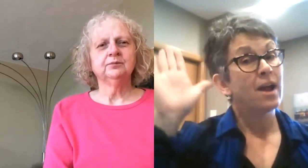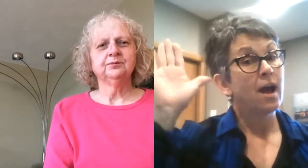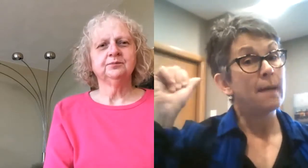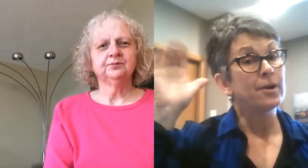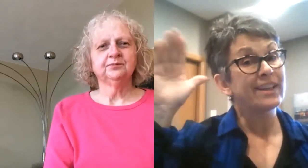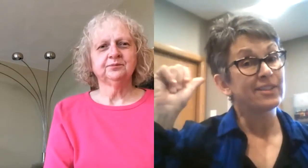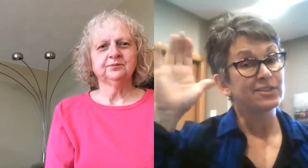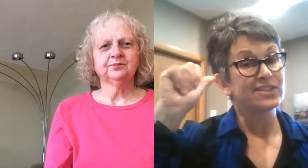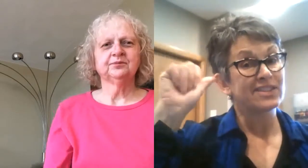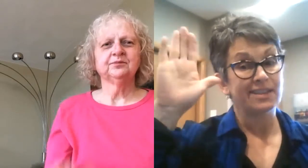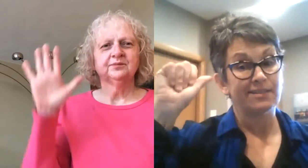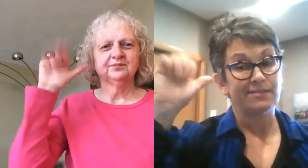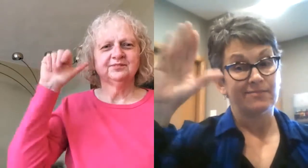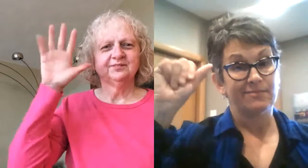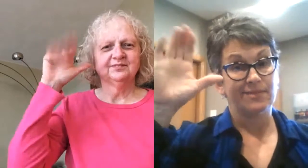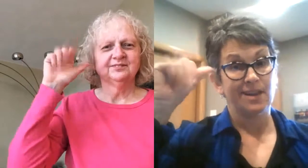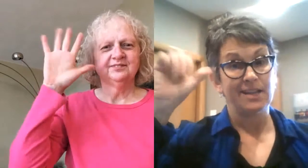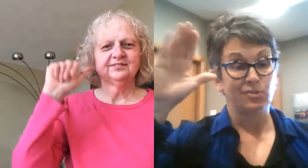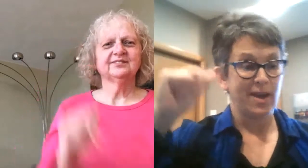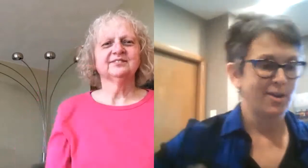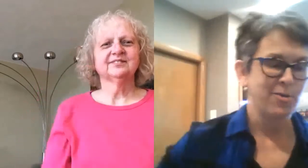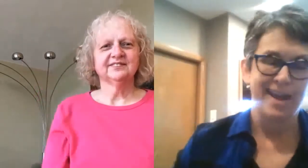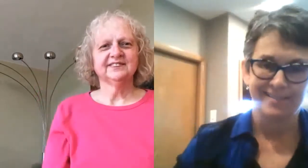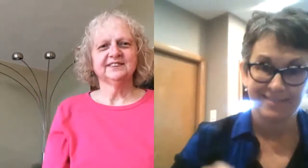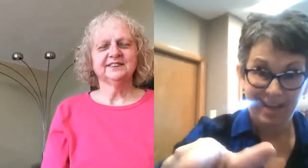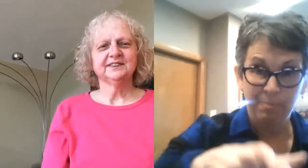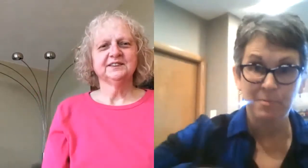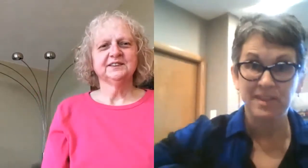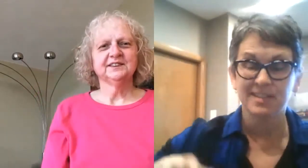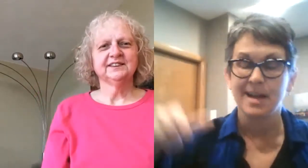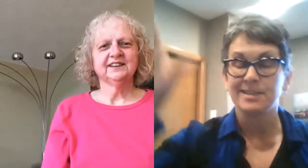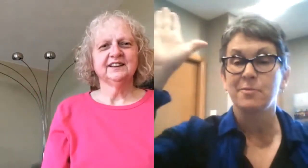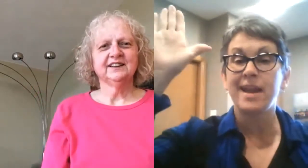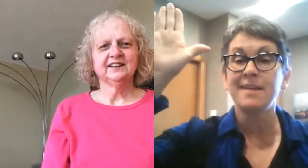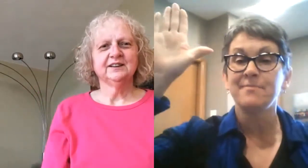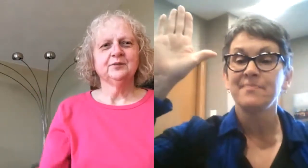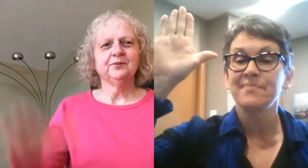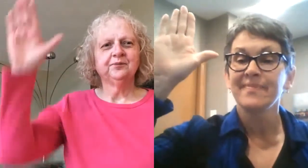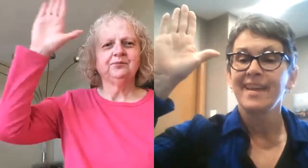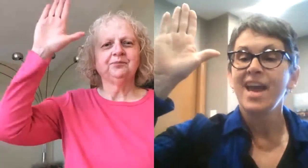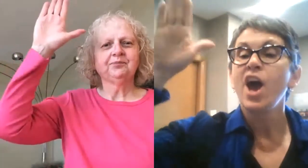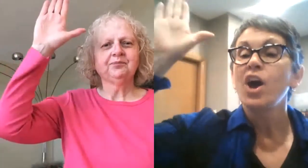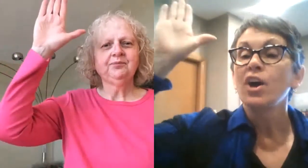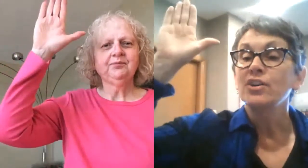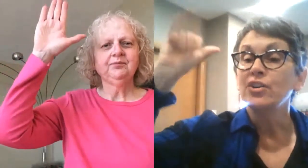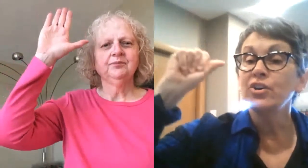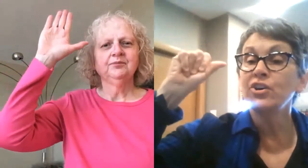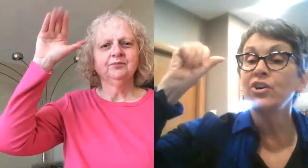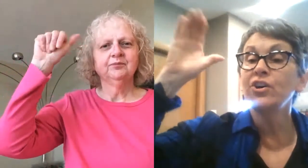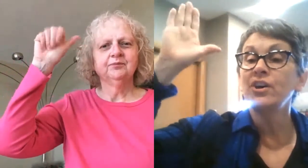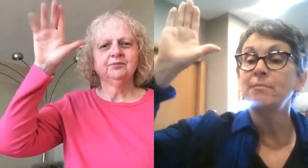do. I better get the signs right. Okay, help me with the signs. You ready?